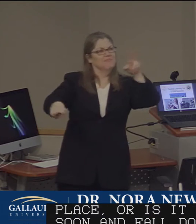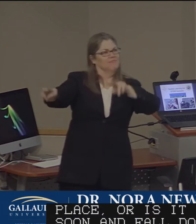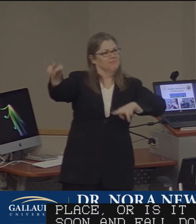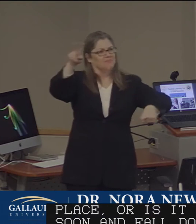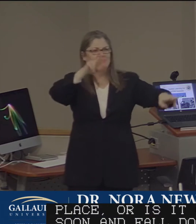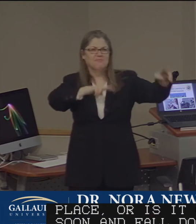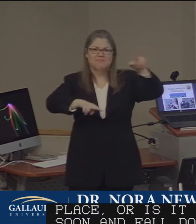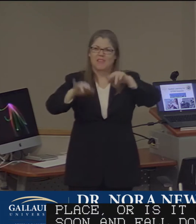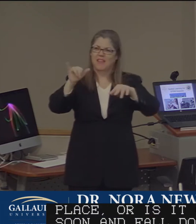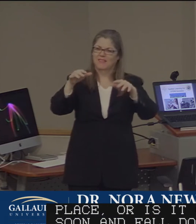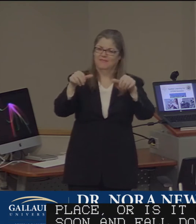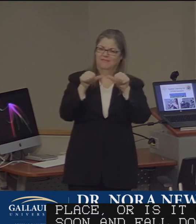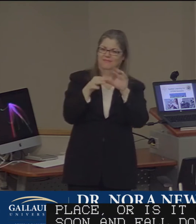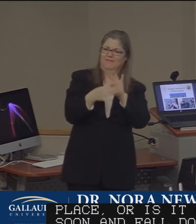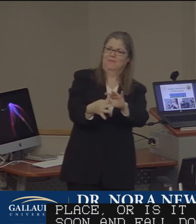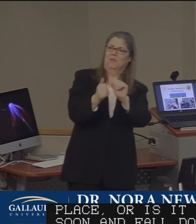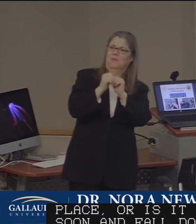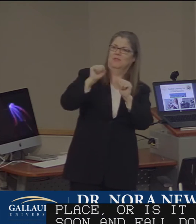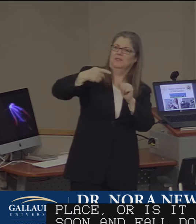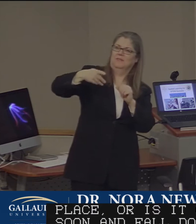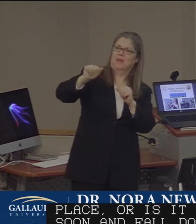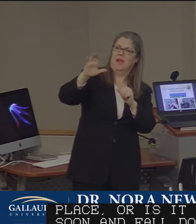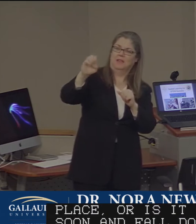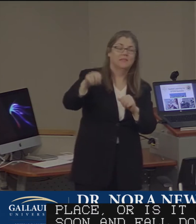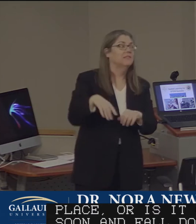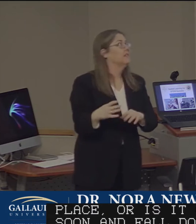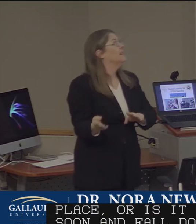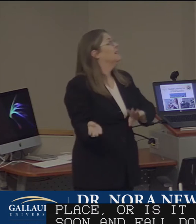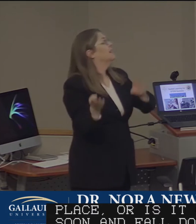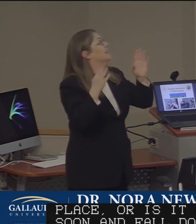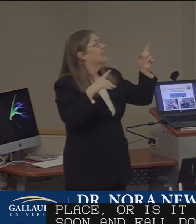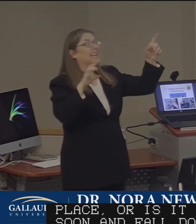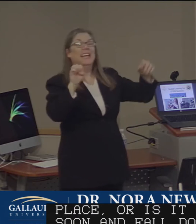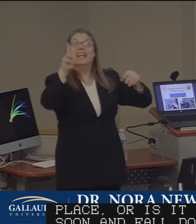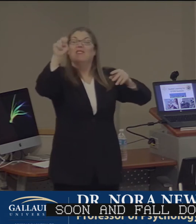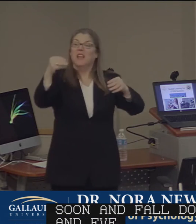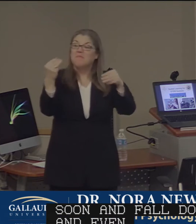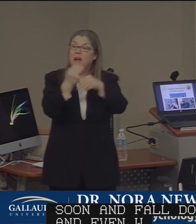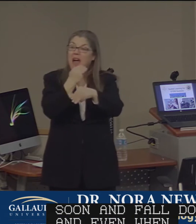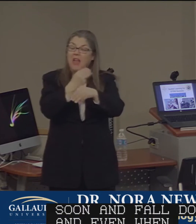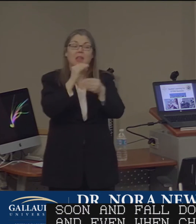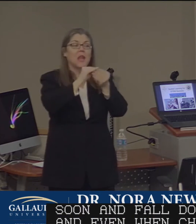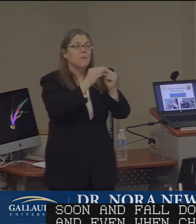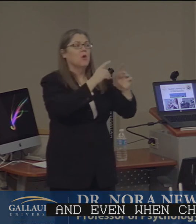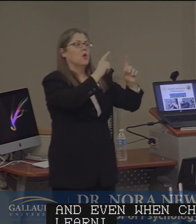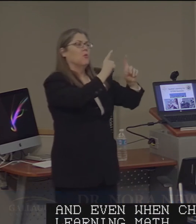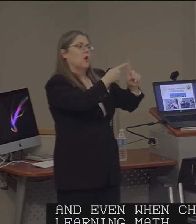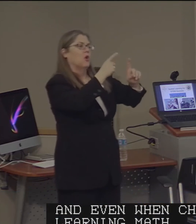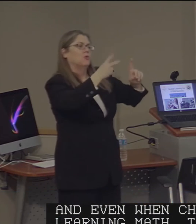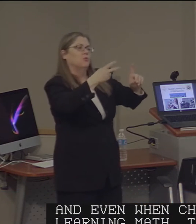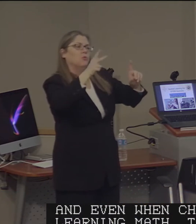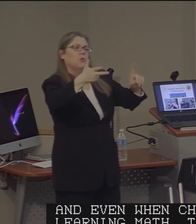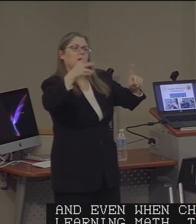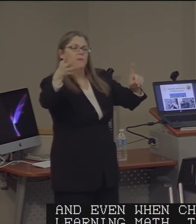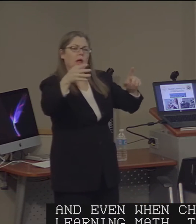And even when children are learning math, the numbers are evenly spaced along a number